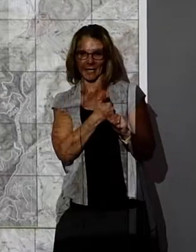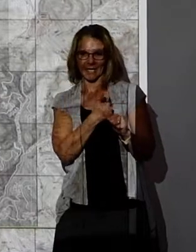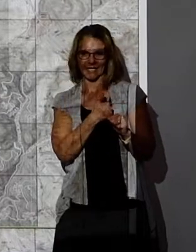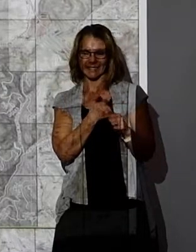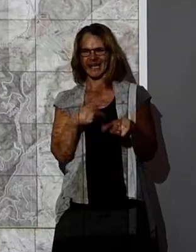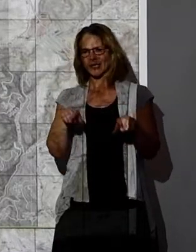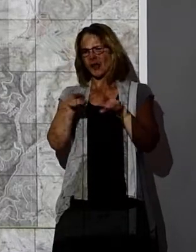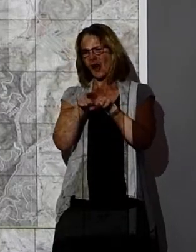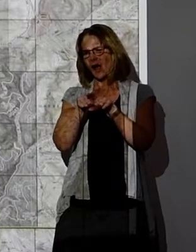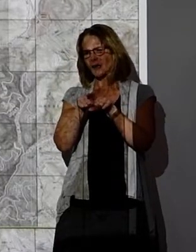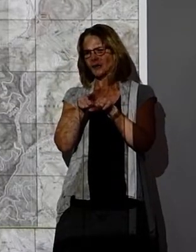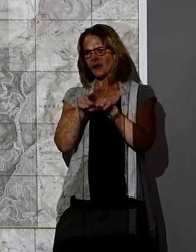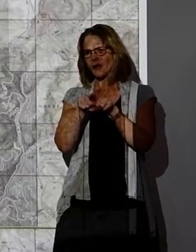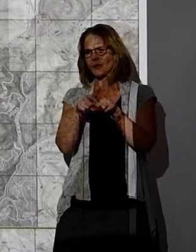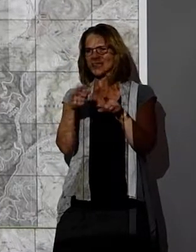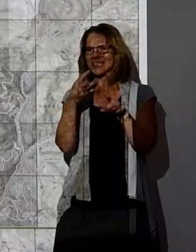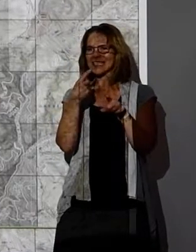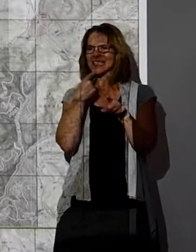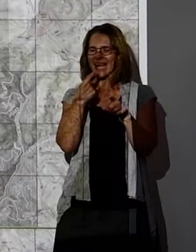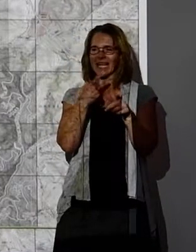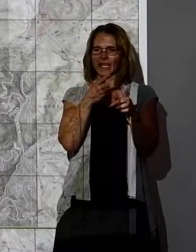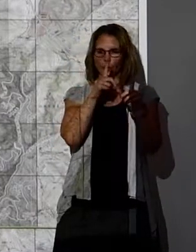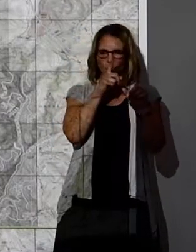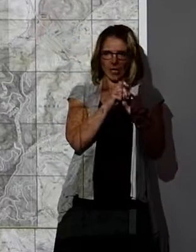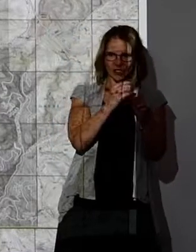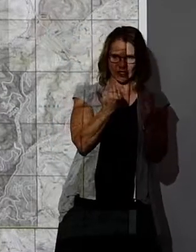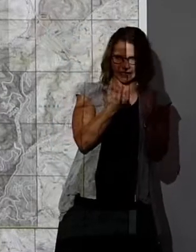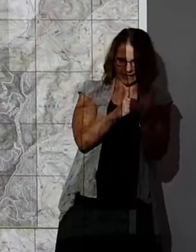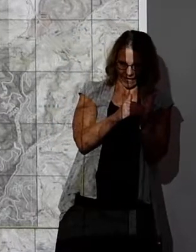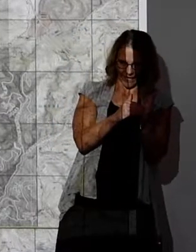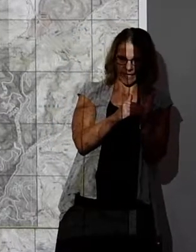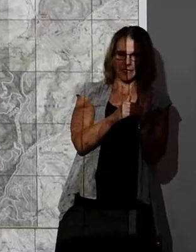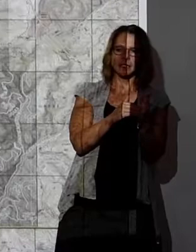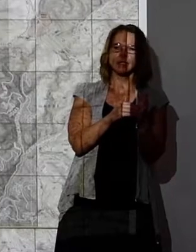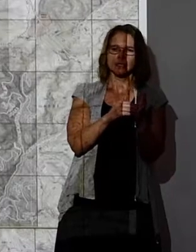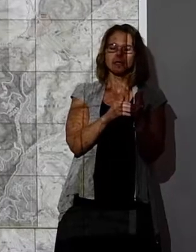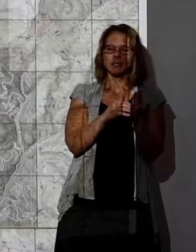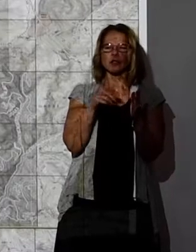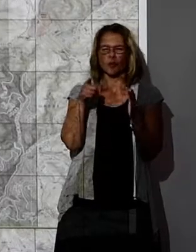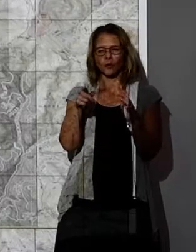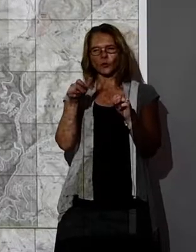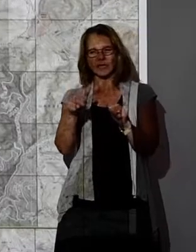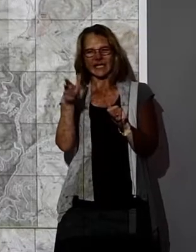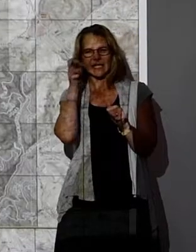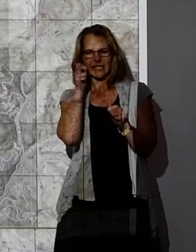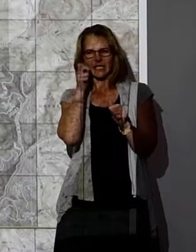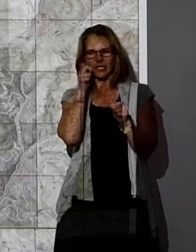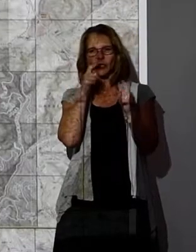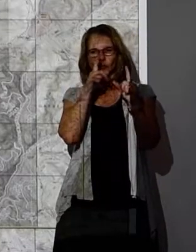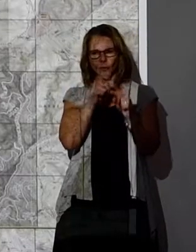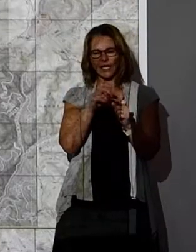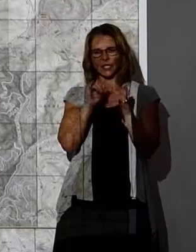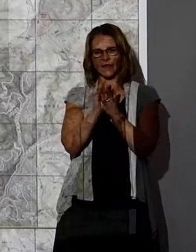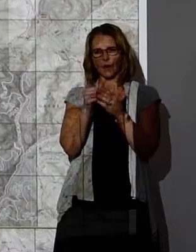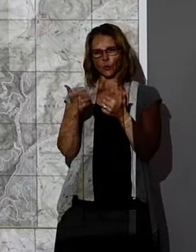best to kind of repeat those questions so folks who maybe are listening audio on just audio platform can hear the question that we're trying to